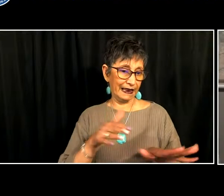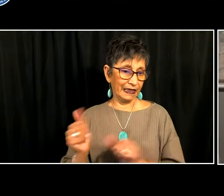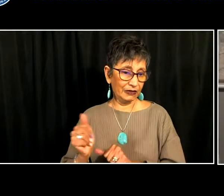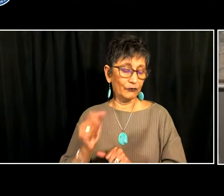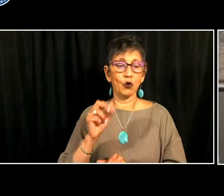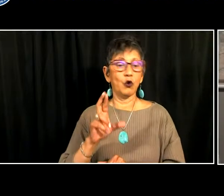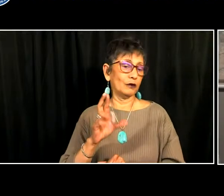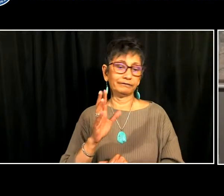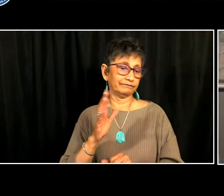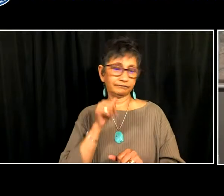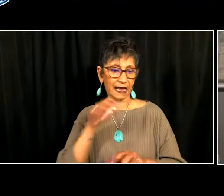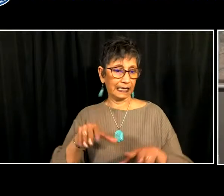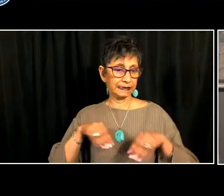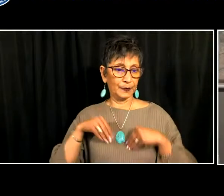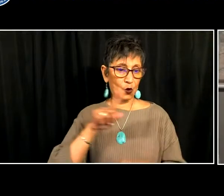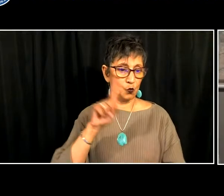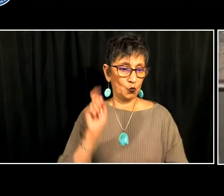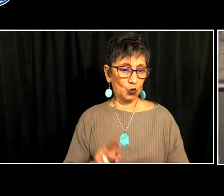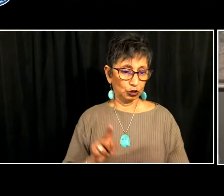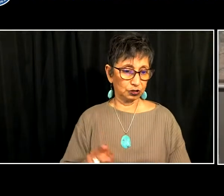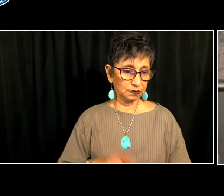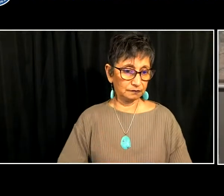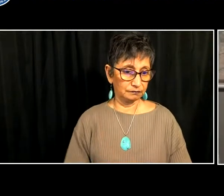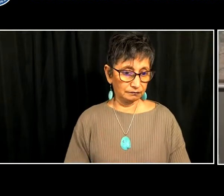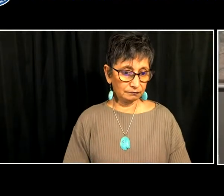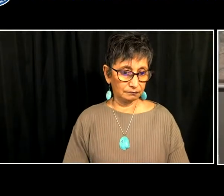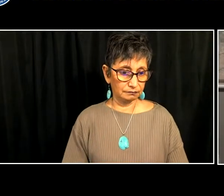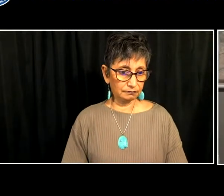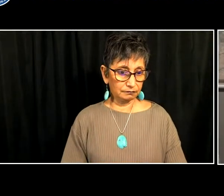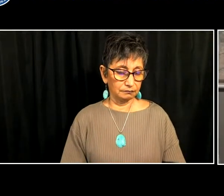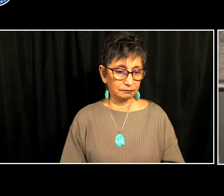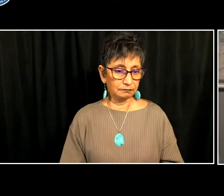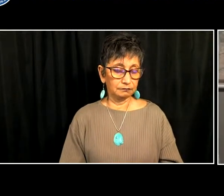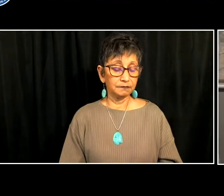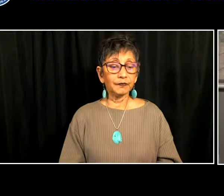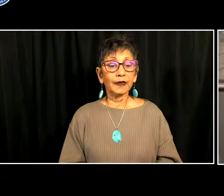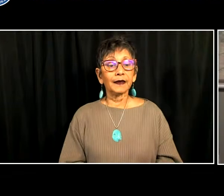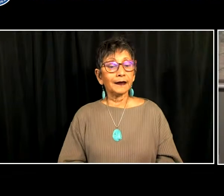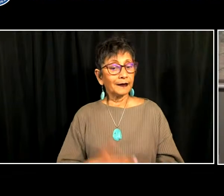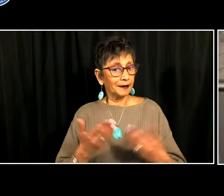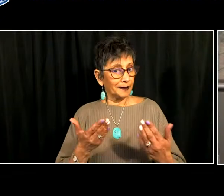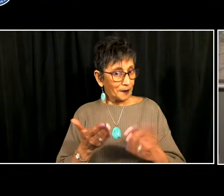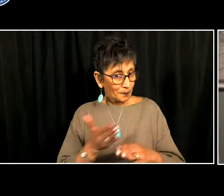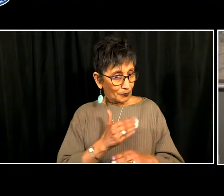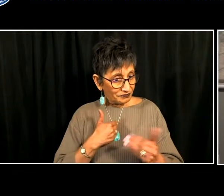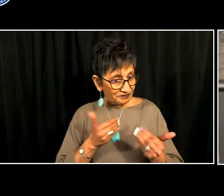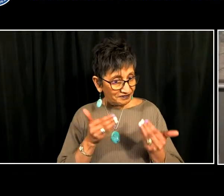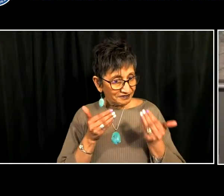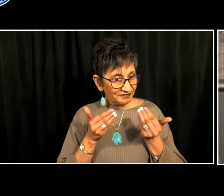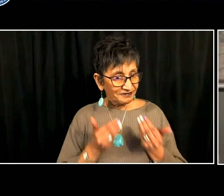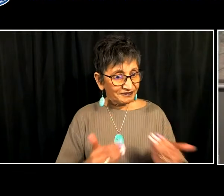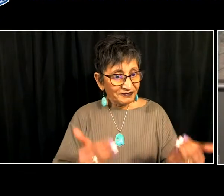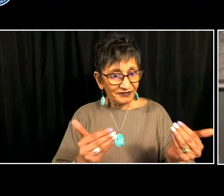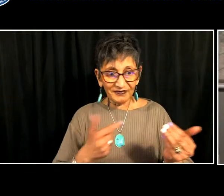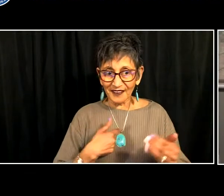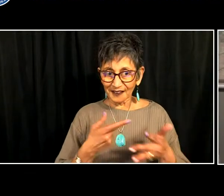to the presentation, we will ask you to stop disrupting the presentation or just not accept your